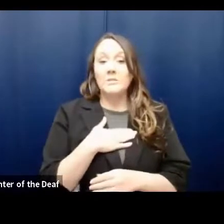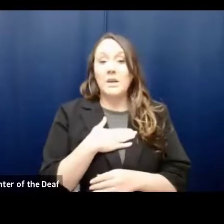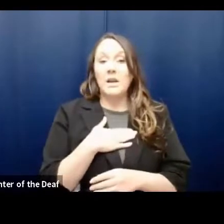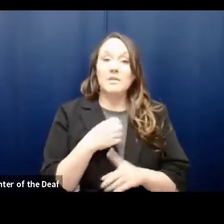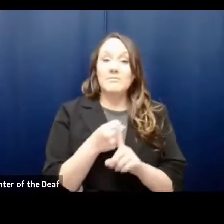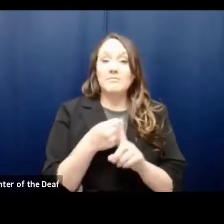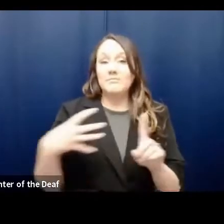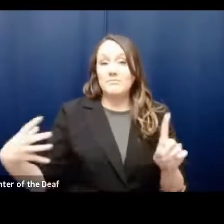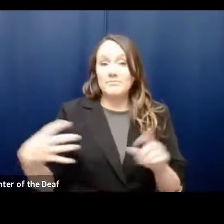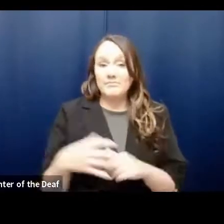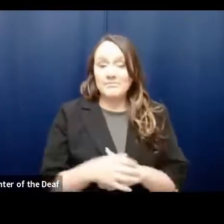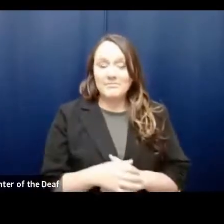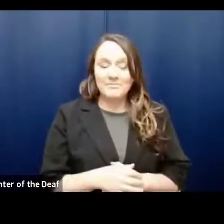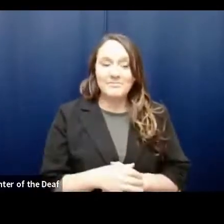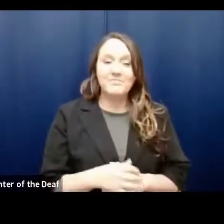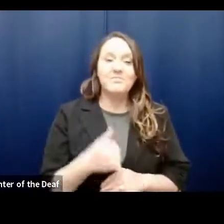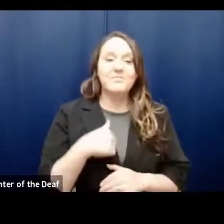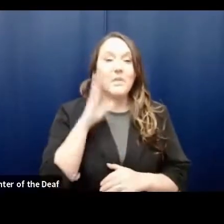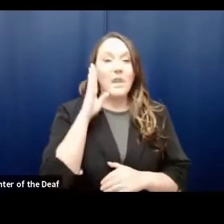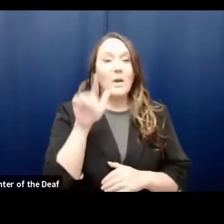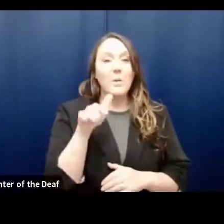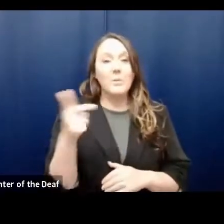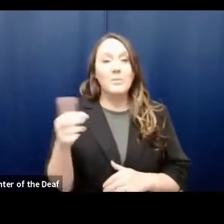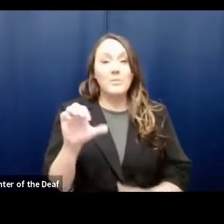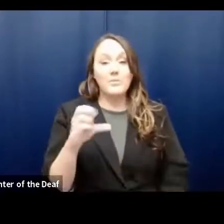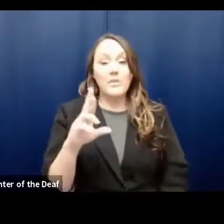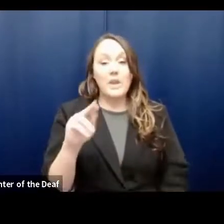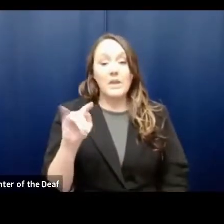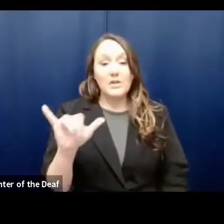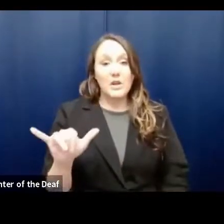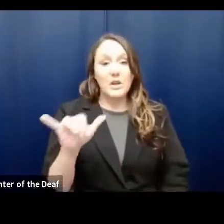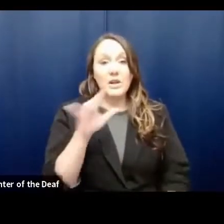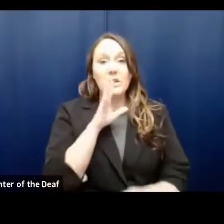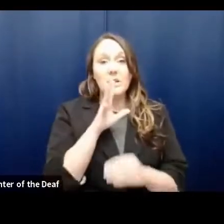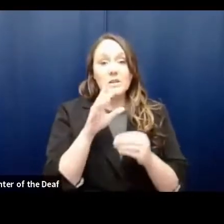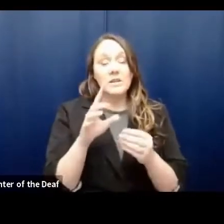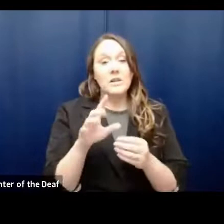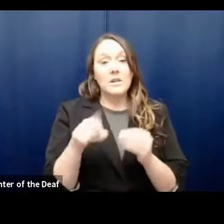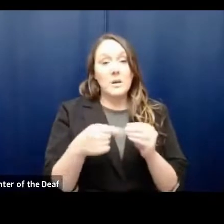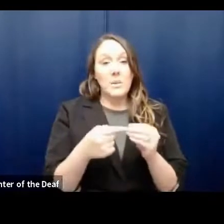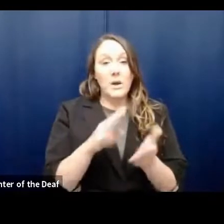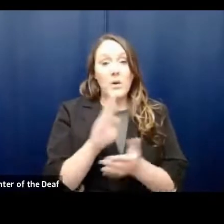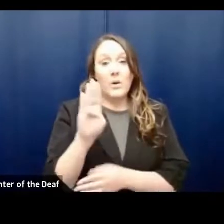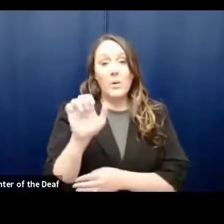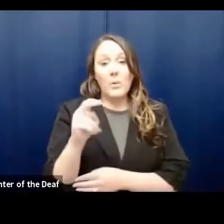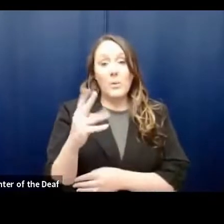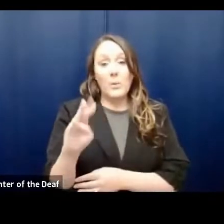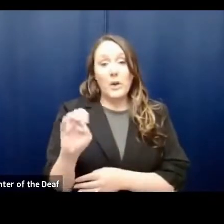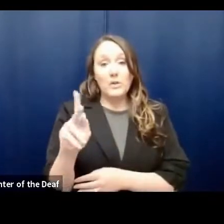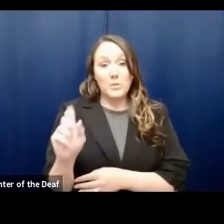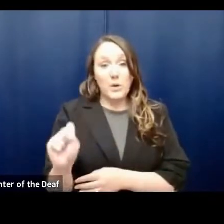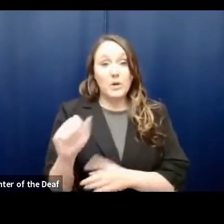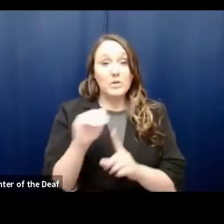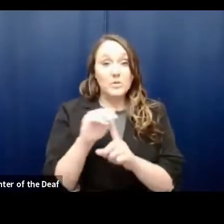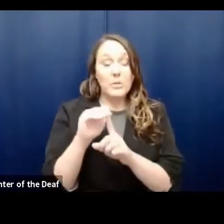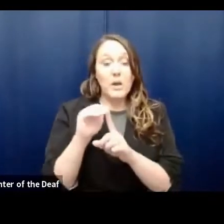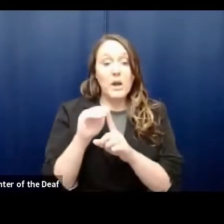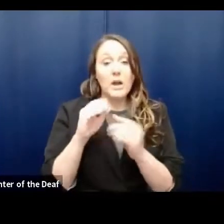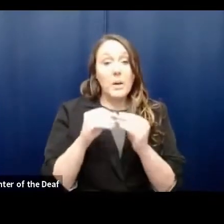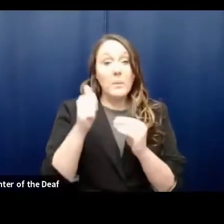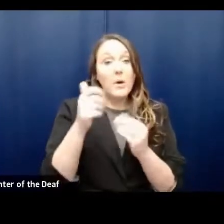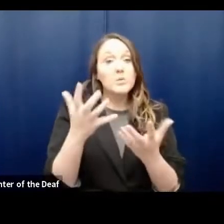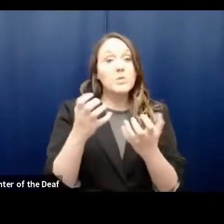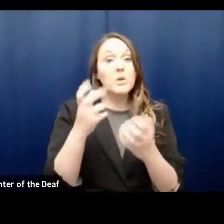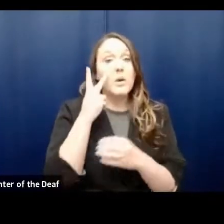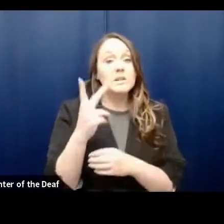day. I'm going to turn it over to Charity to go over the benchmarks. As a reminder, for the majority of our benchmarks, what we want to see